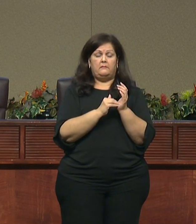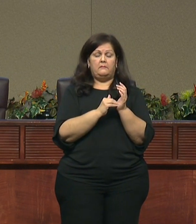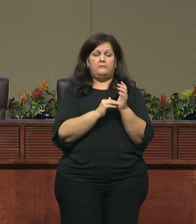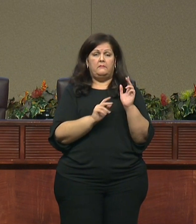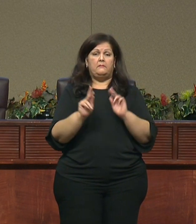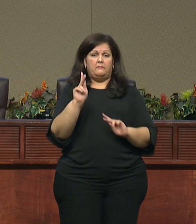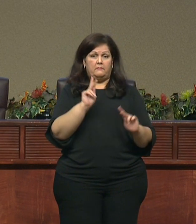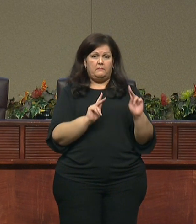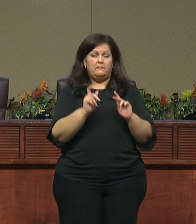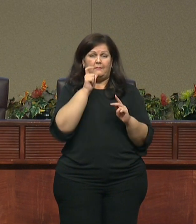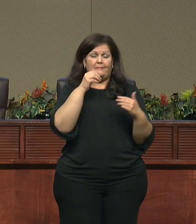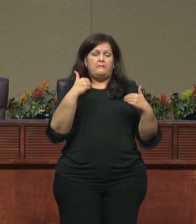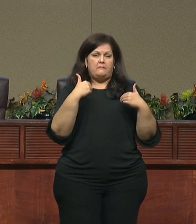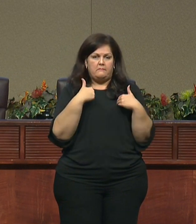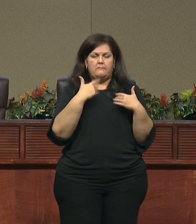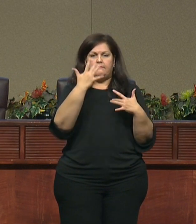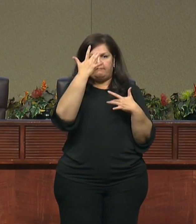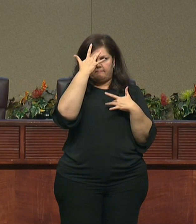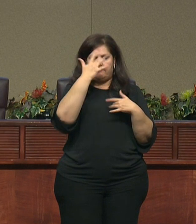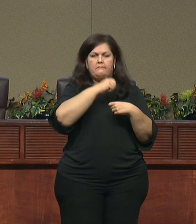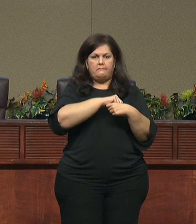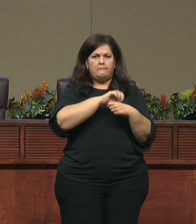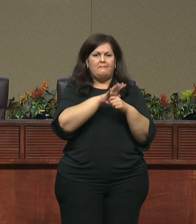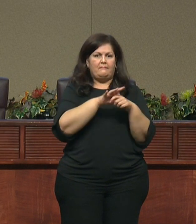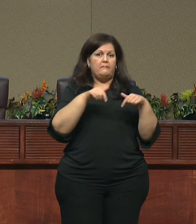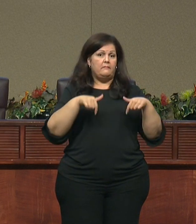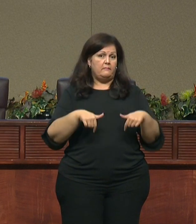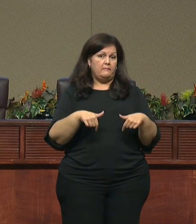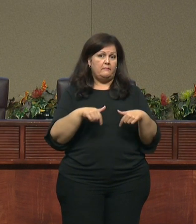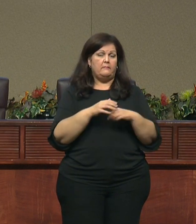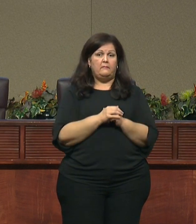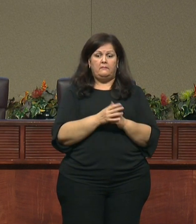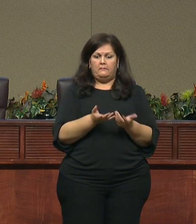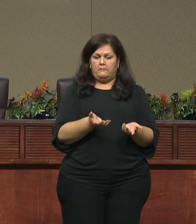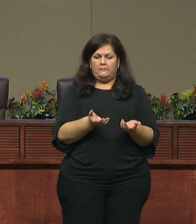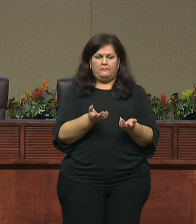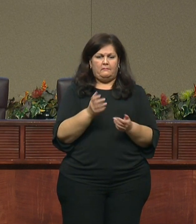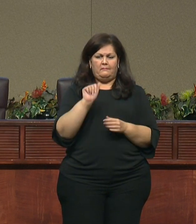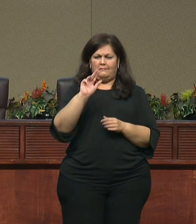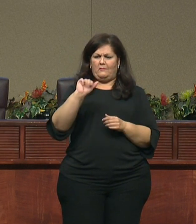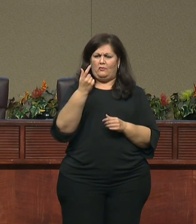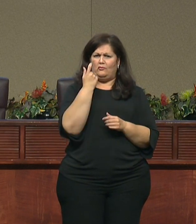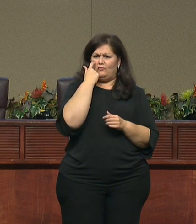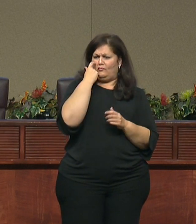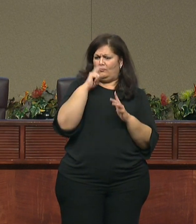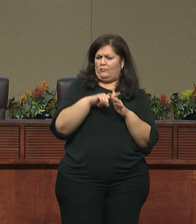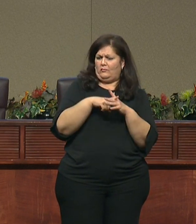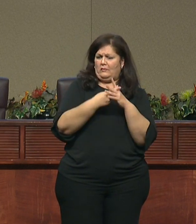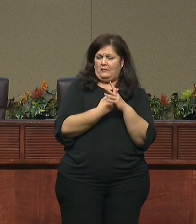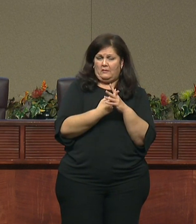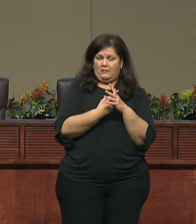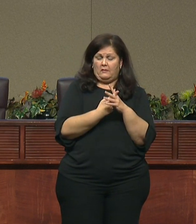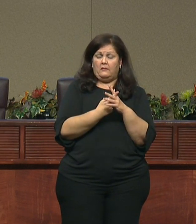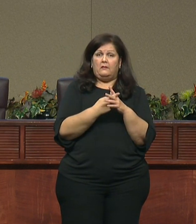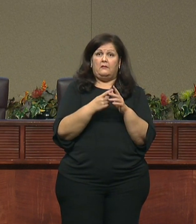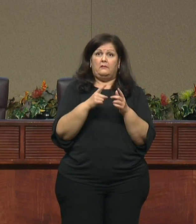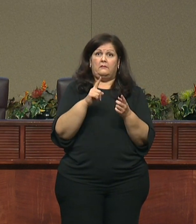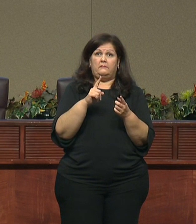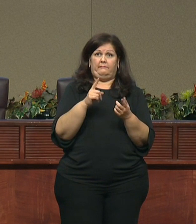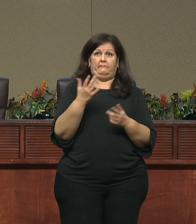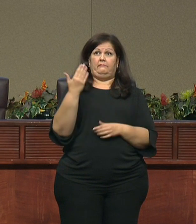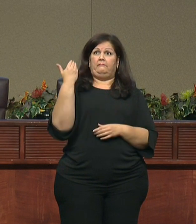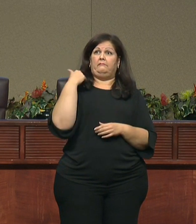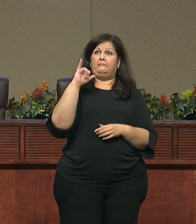cases within our county. Here we are, just a few days into August. Going back to June the 1st, we